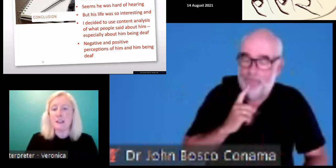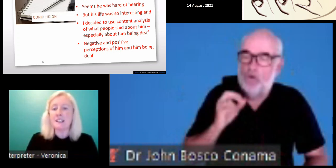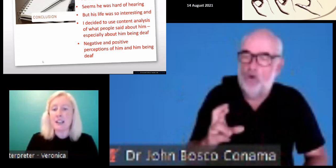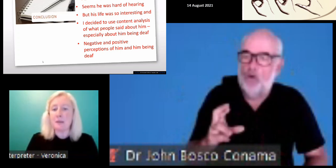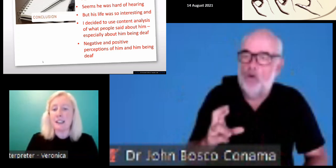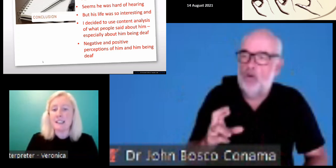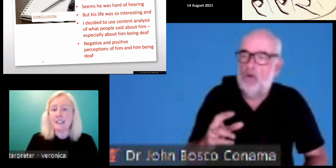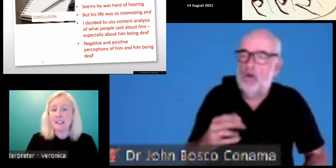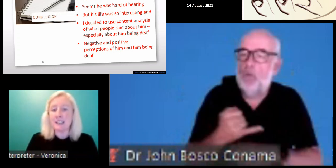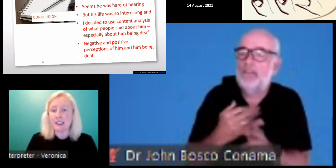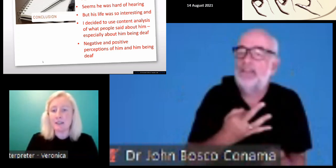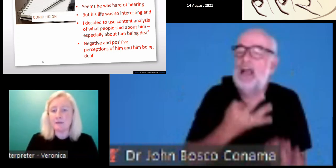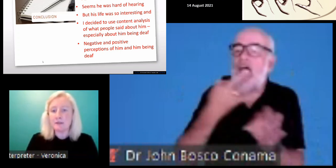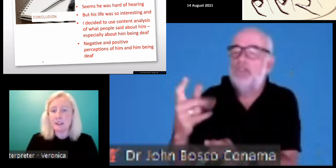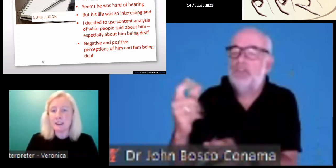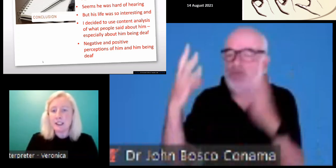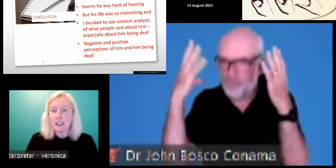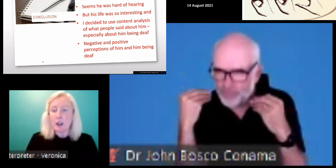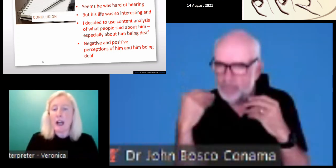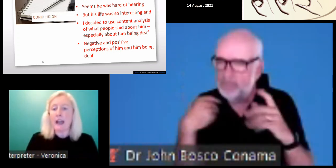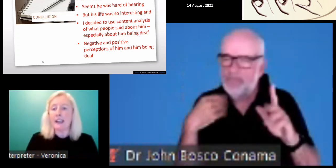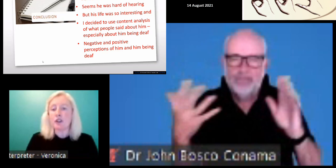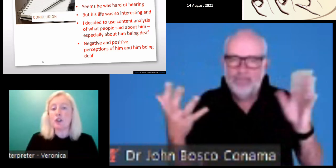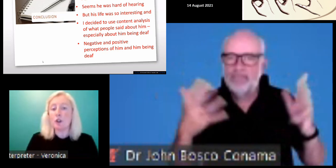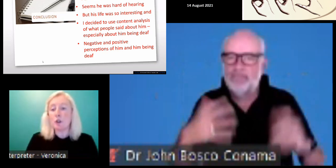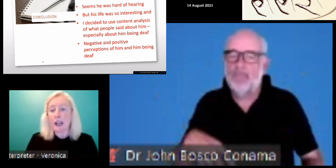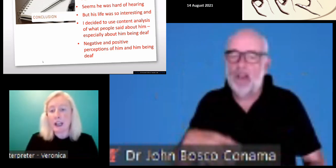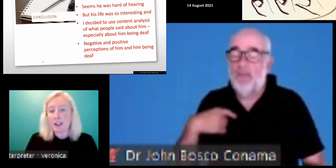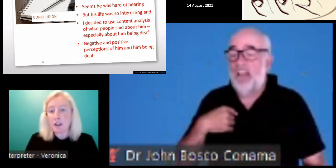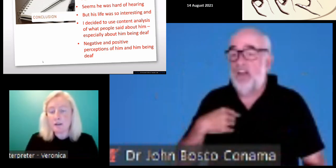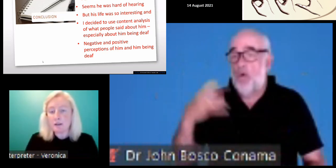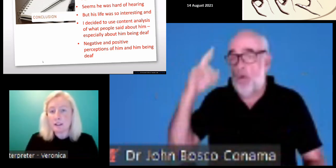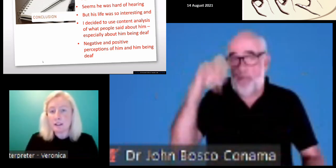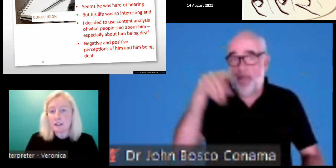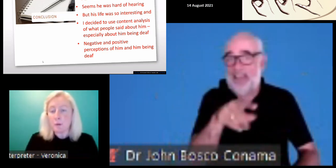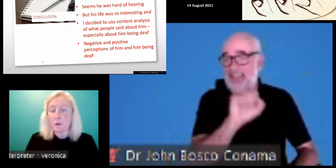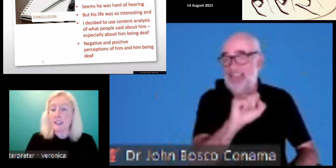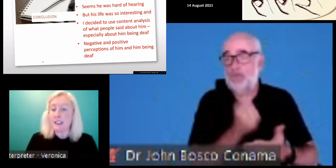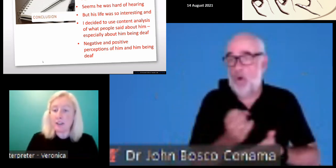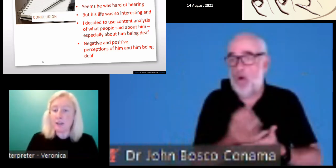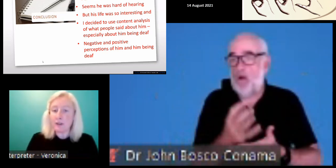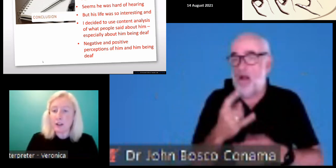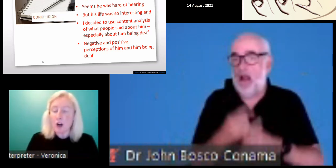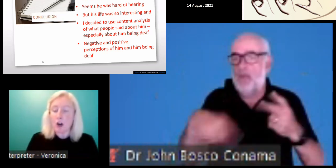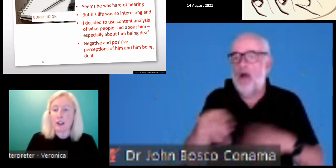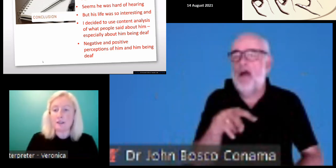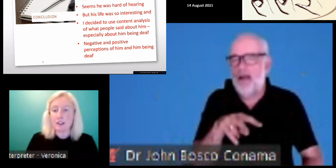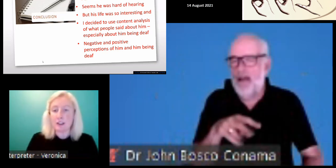his time in TCD and to look at, was he deaf, or as a